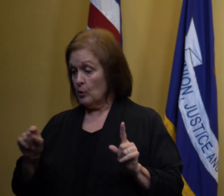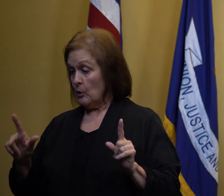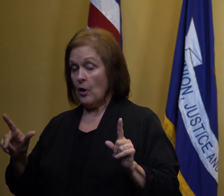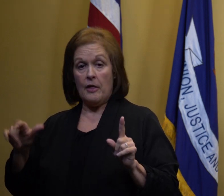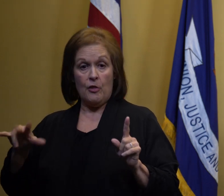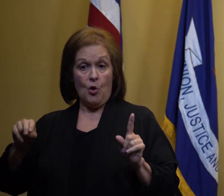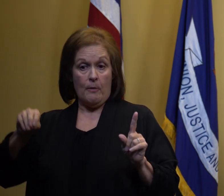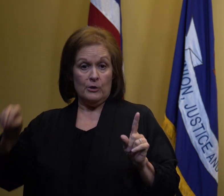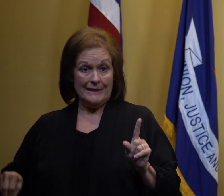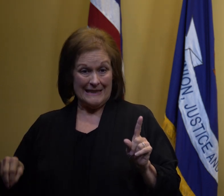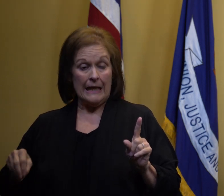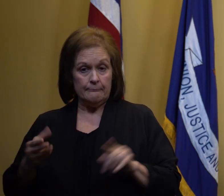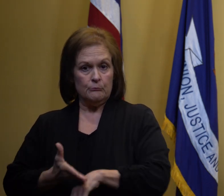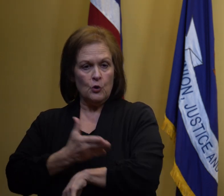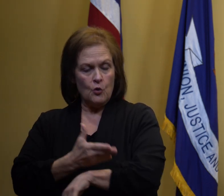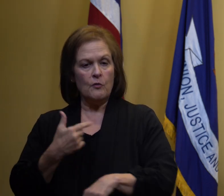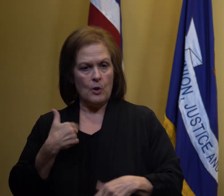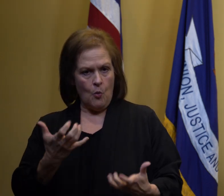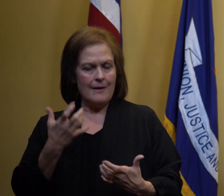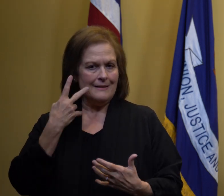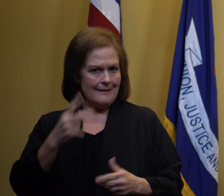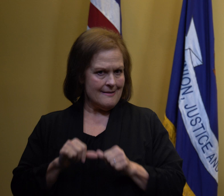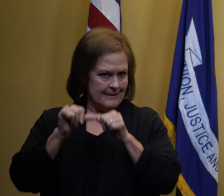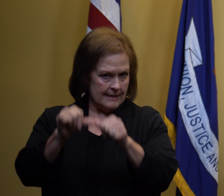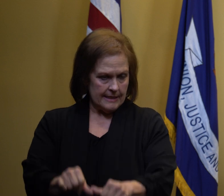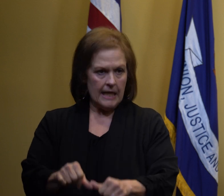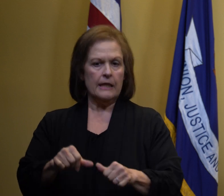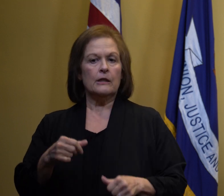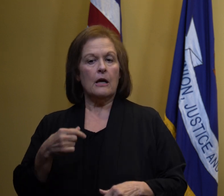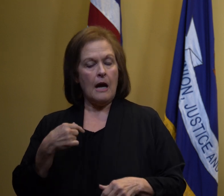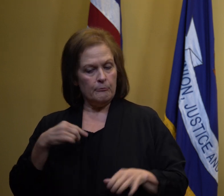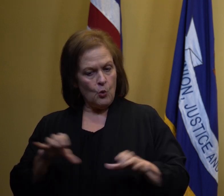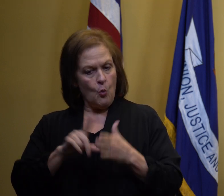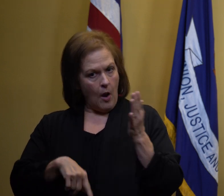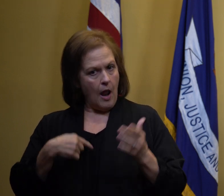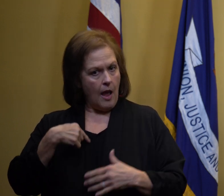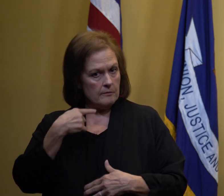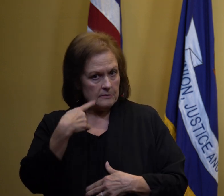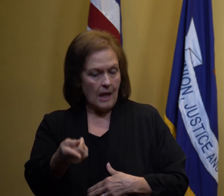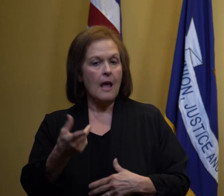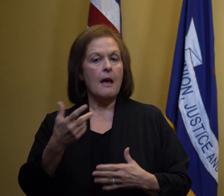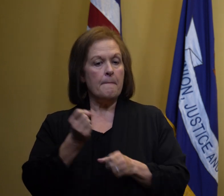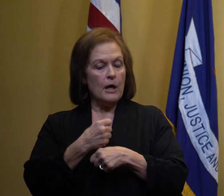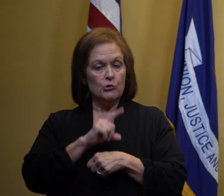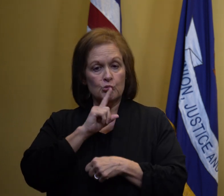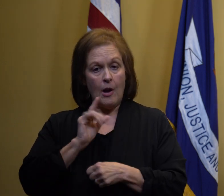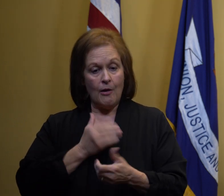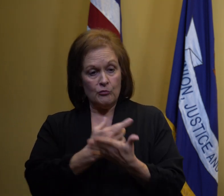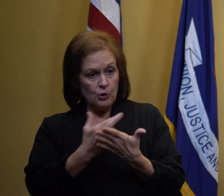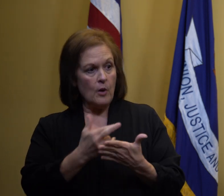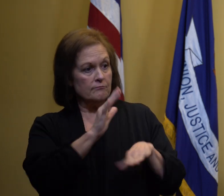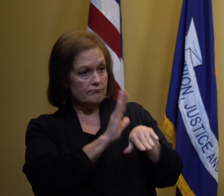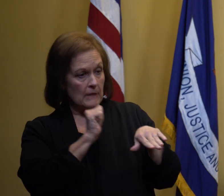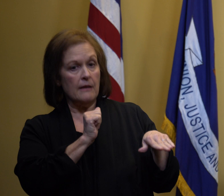again, progress, and that's what we want to see. Doing what we say and making sure that resources are deployed and we're